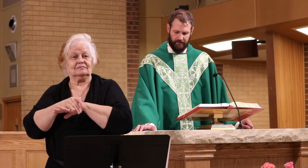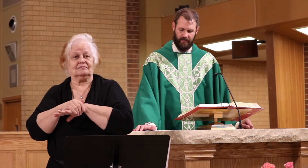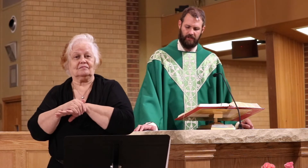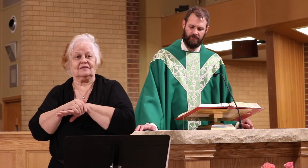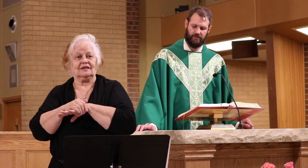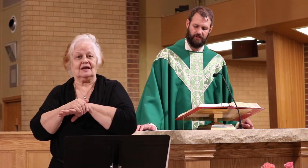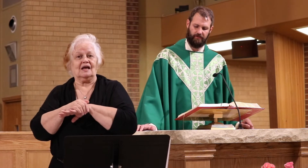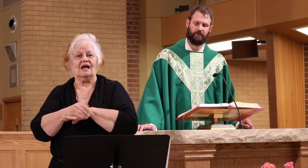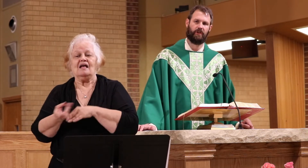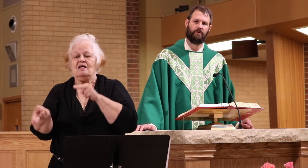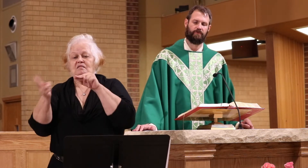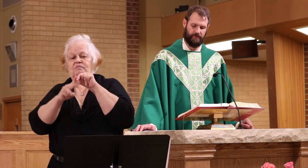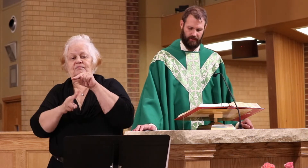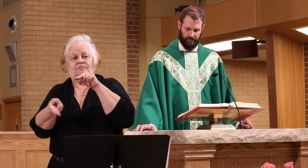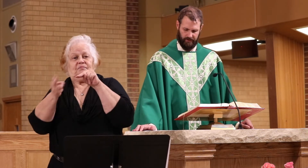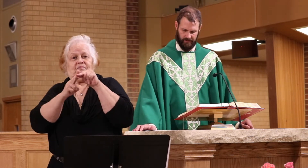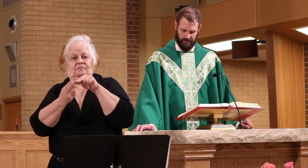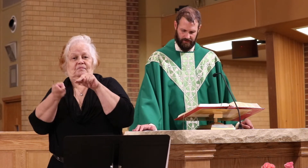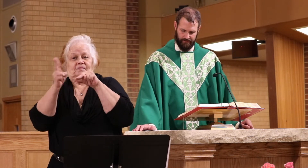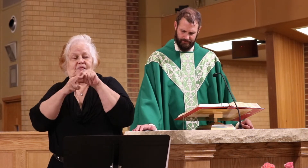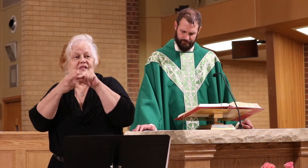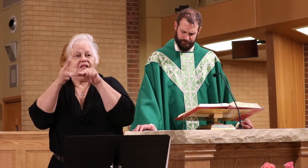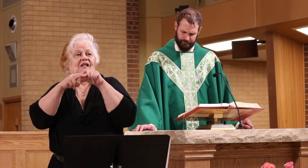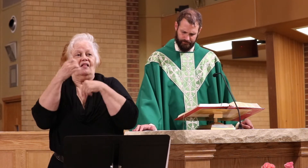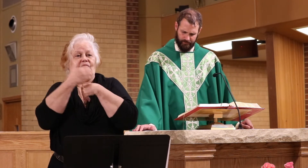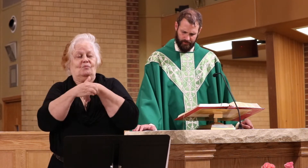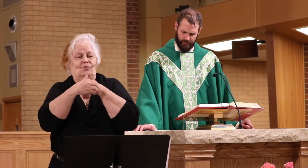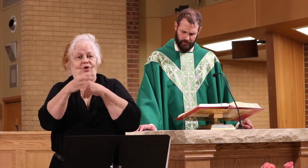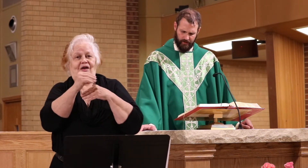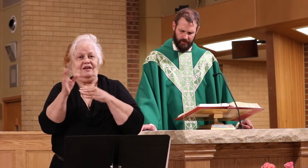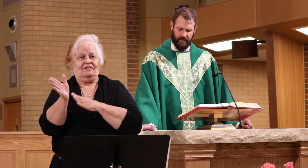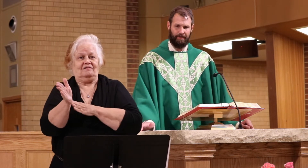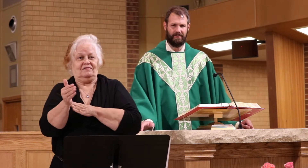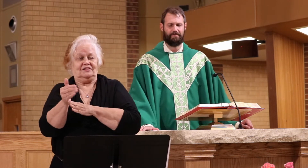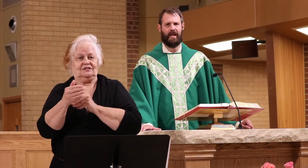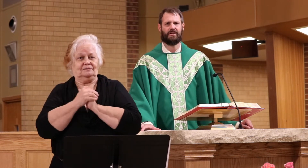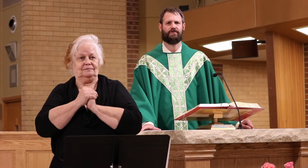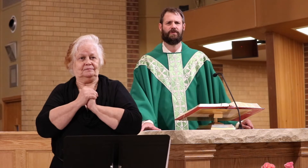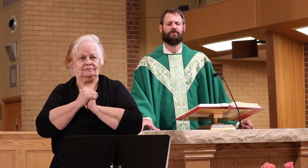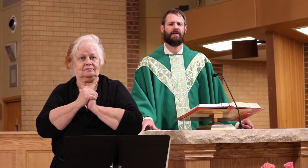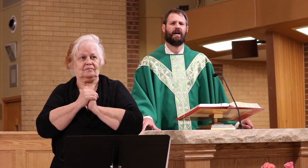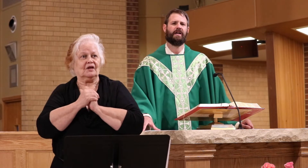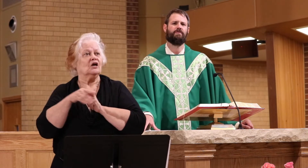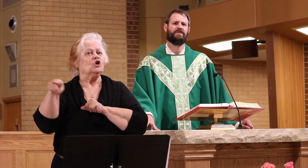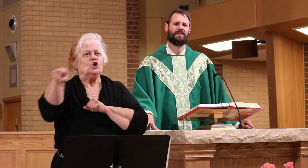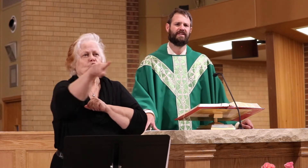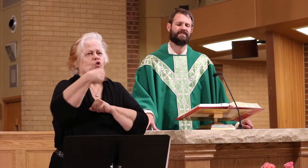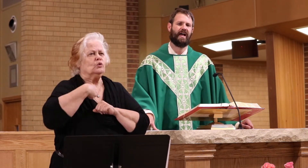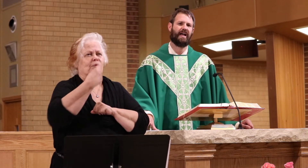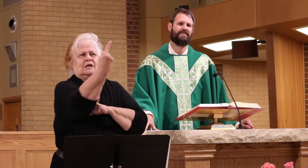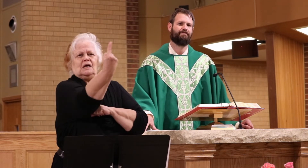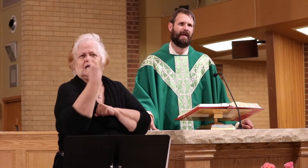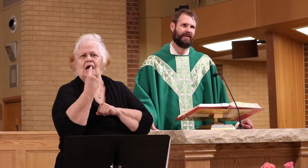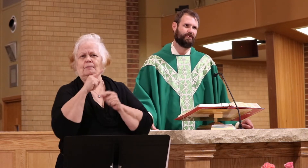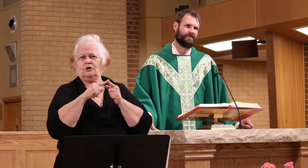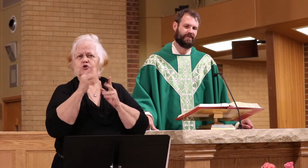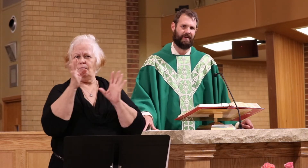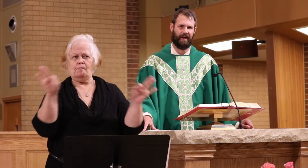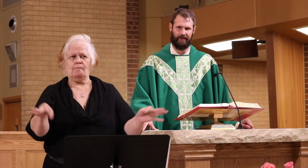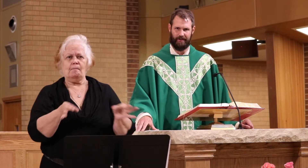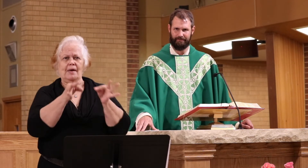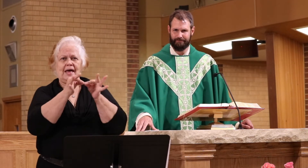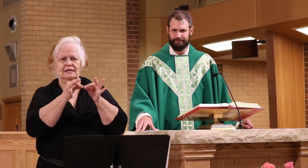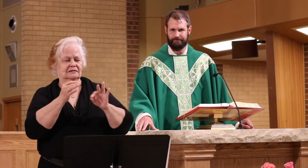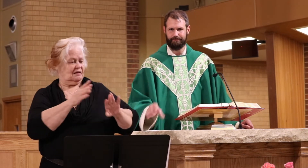The multiplication of the loaves and the fishes. Coming to Mass for you and I, we set aside the banquets